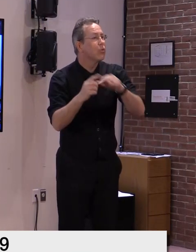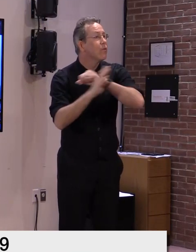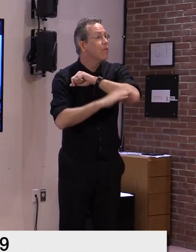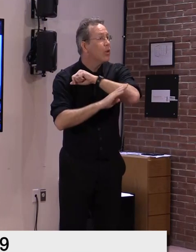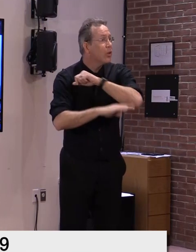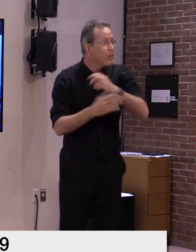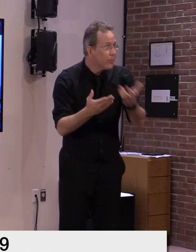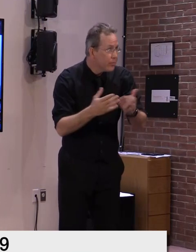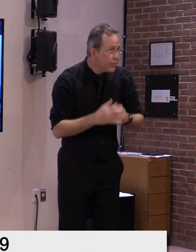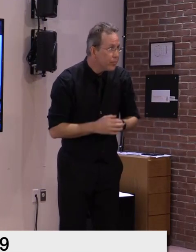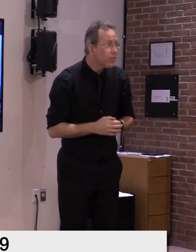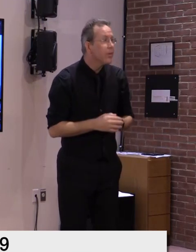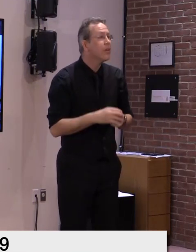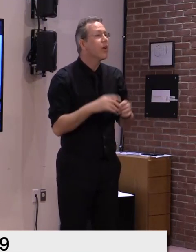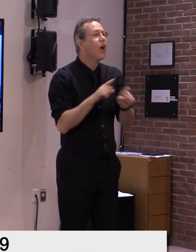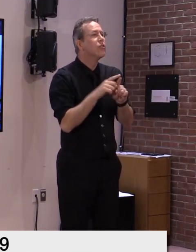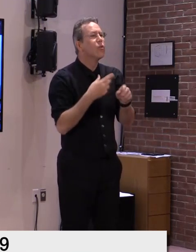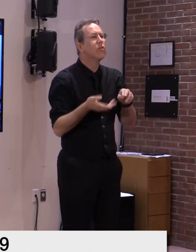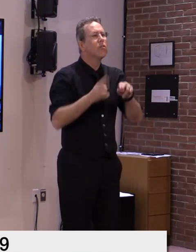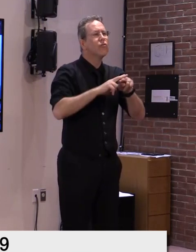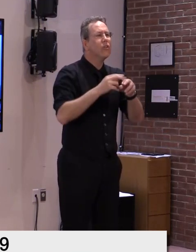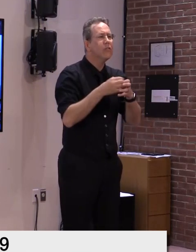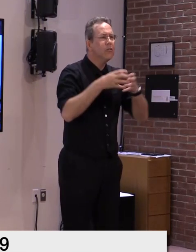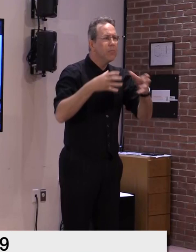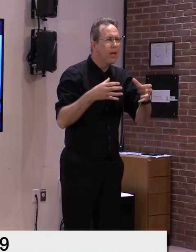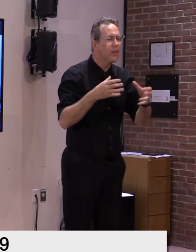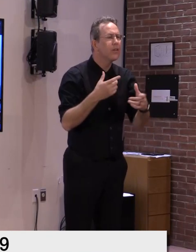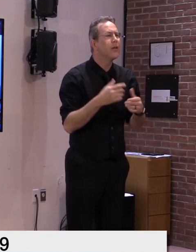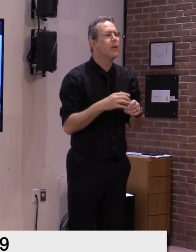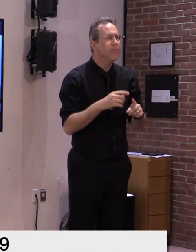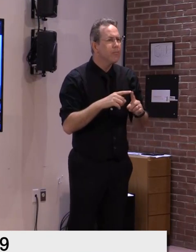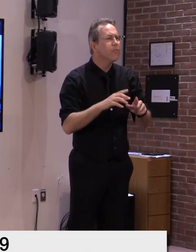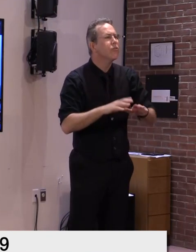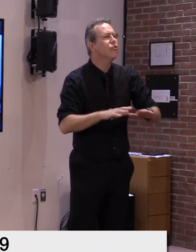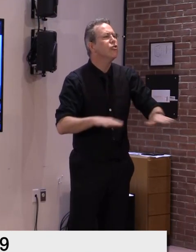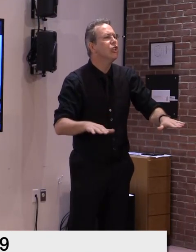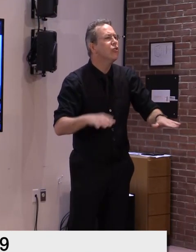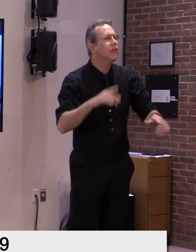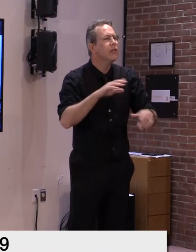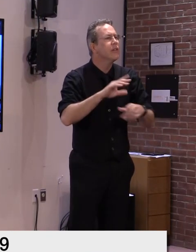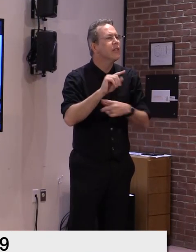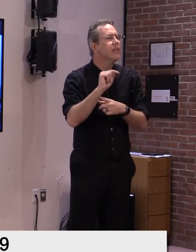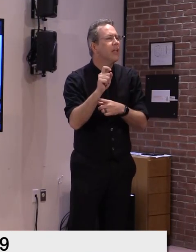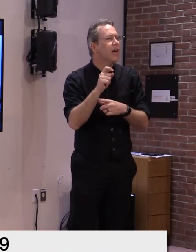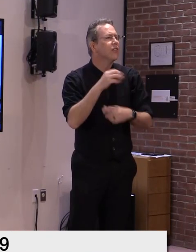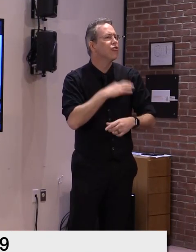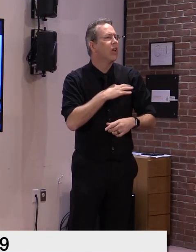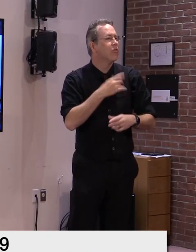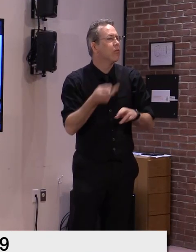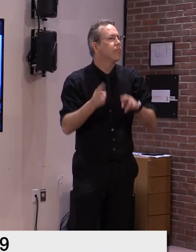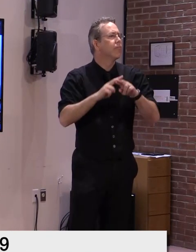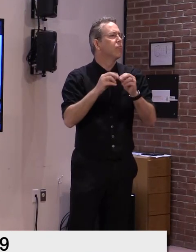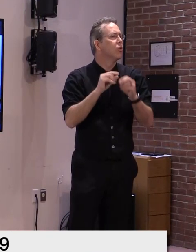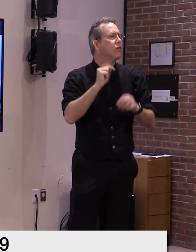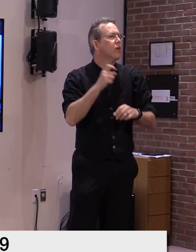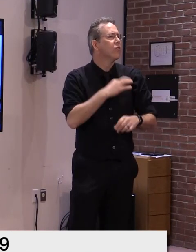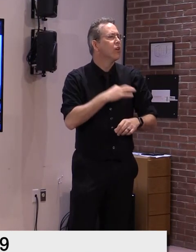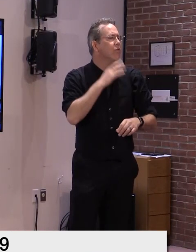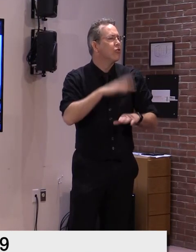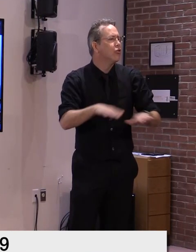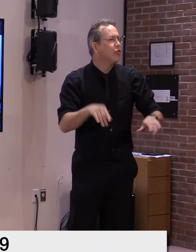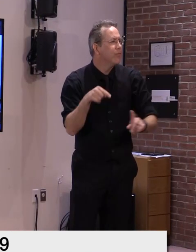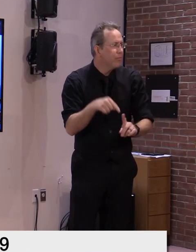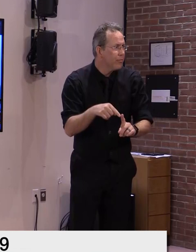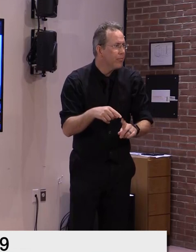expanding, Governor, the child tax credit. As I think we all know, childhood poverty in America is much too high. We think